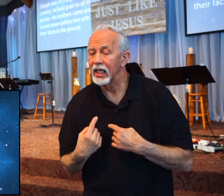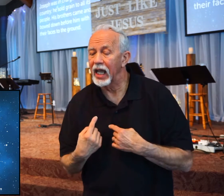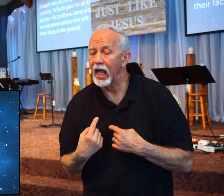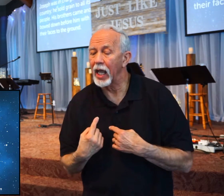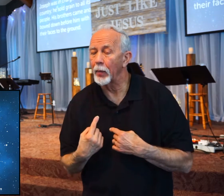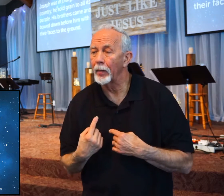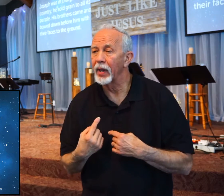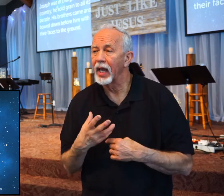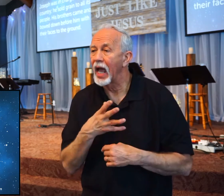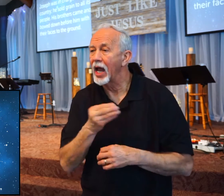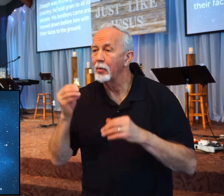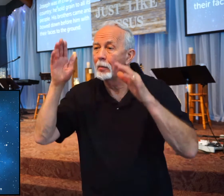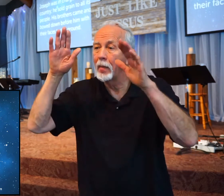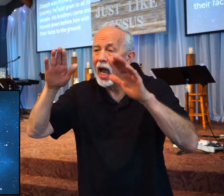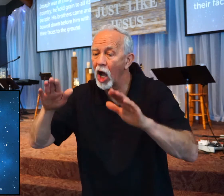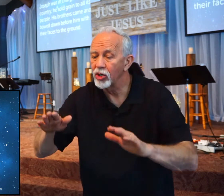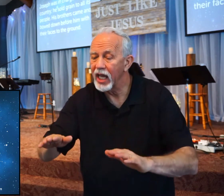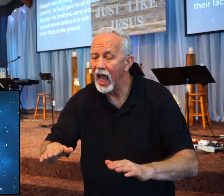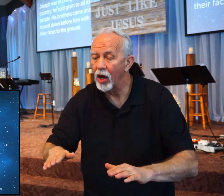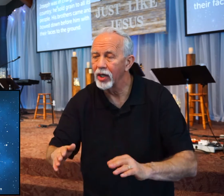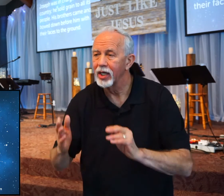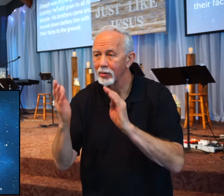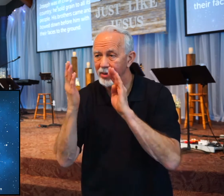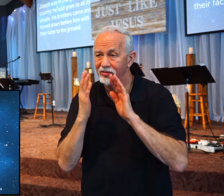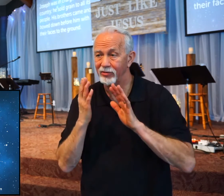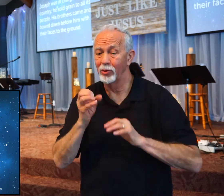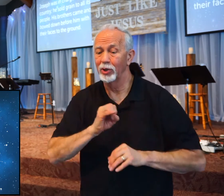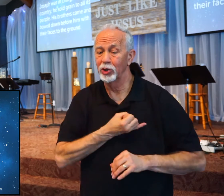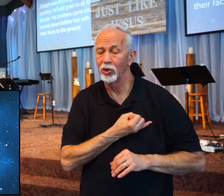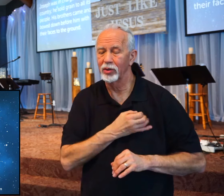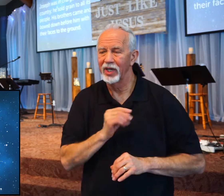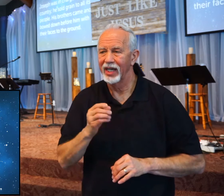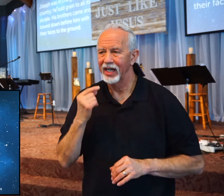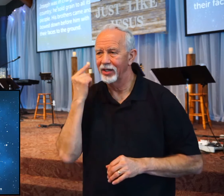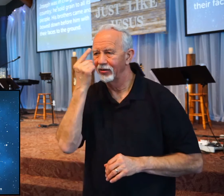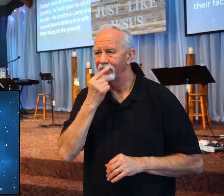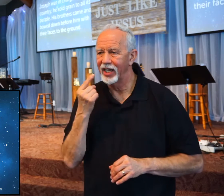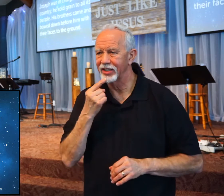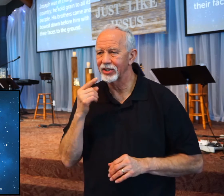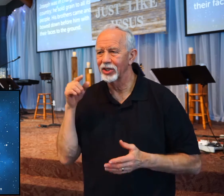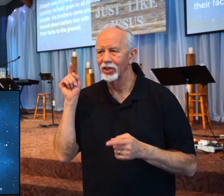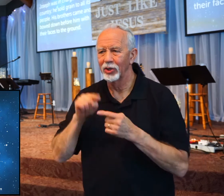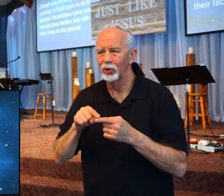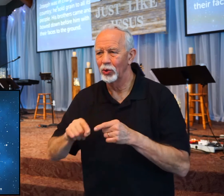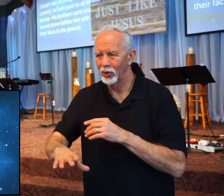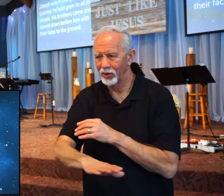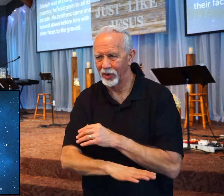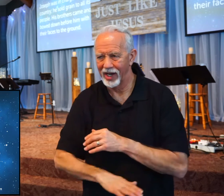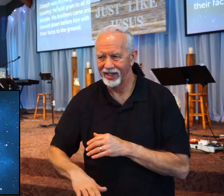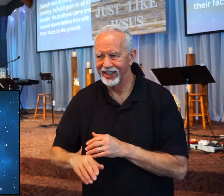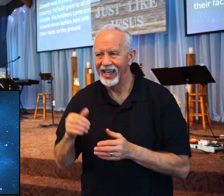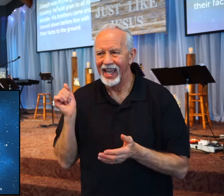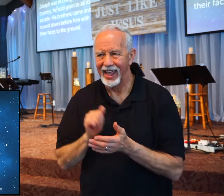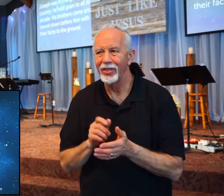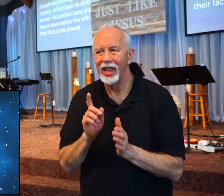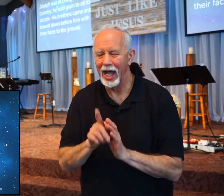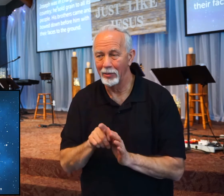his brothers came and bowed down before him, and their faces hit the ground. And in that moment, we not only see